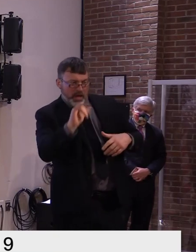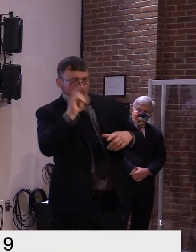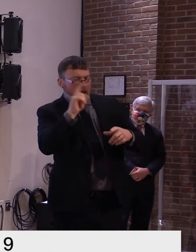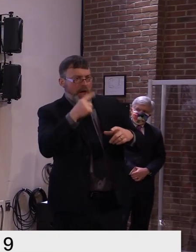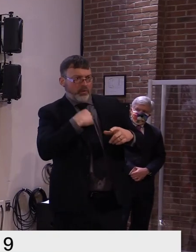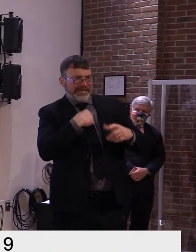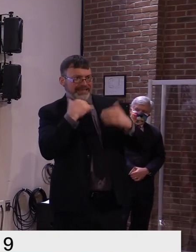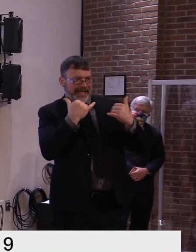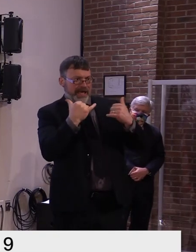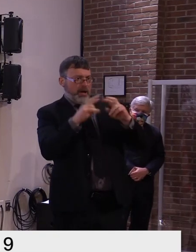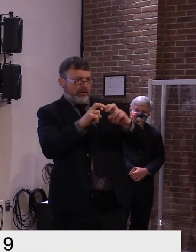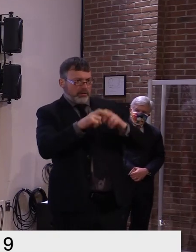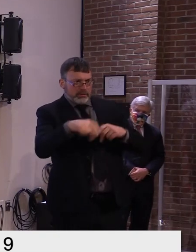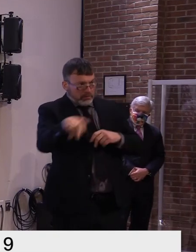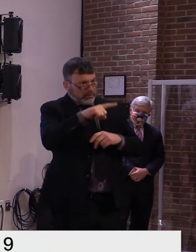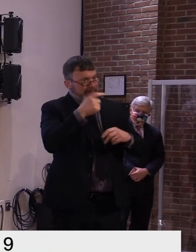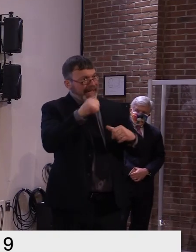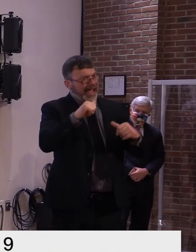make sense for us.